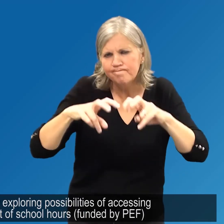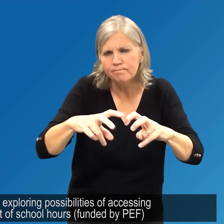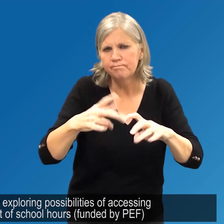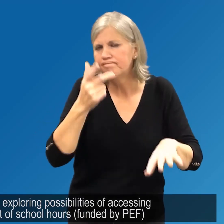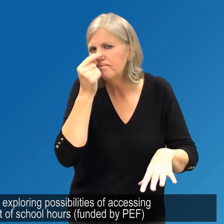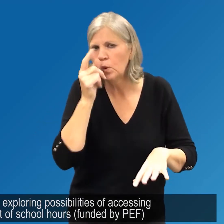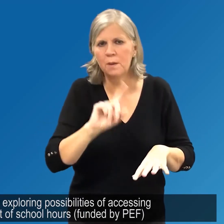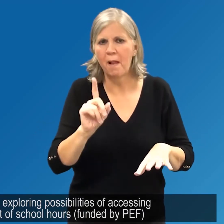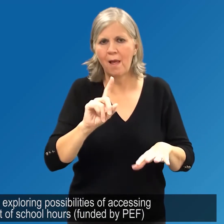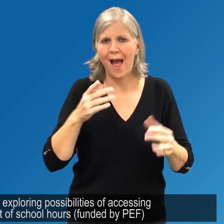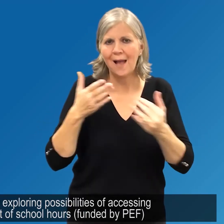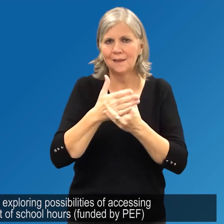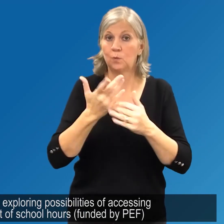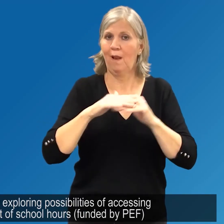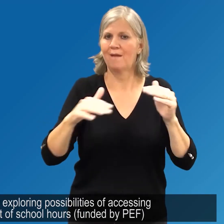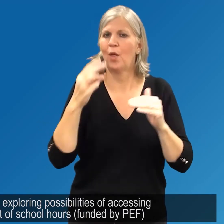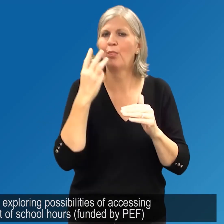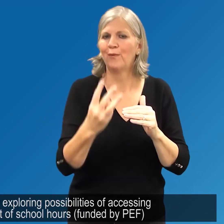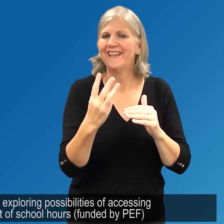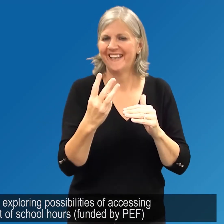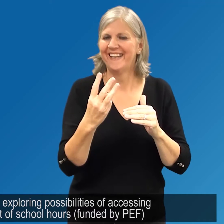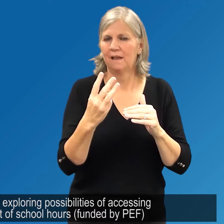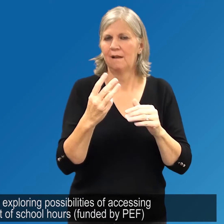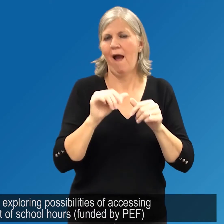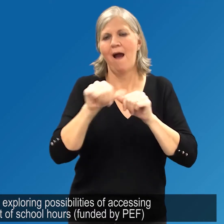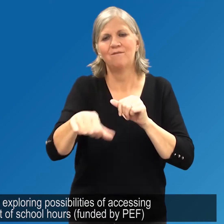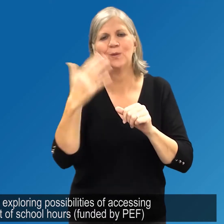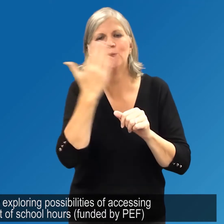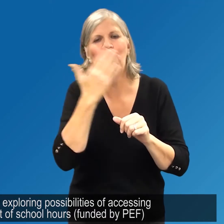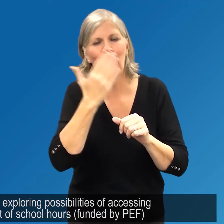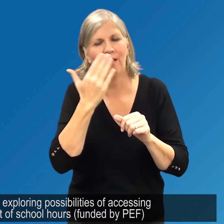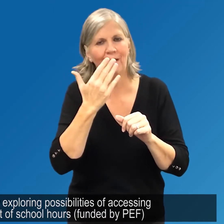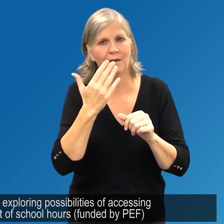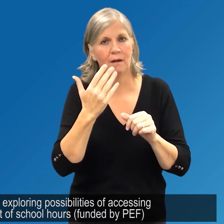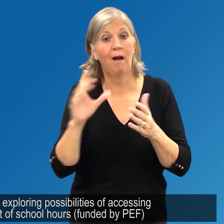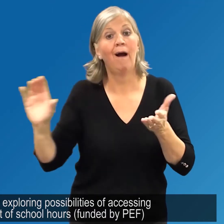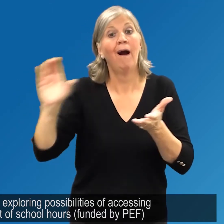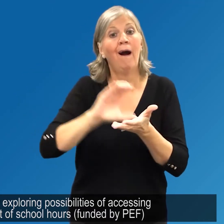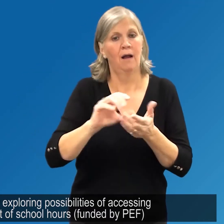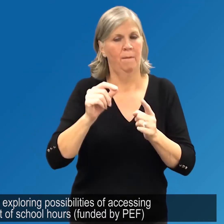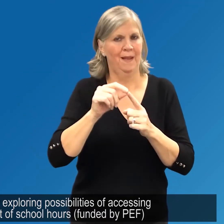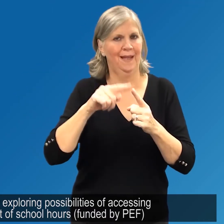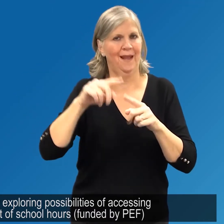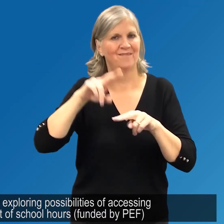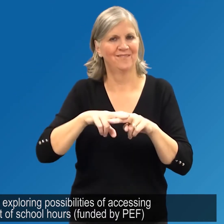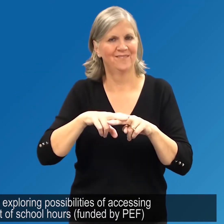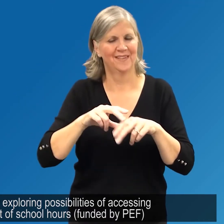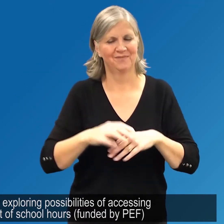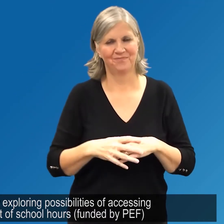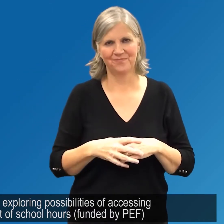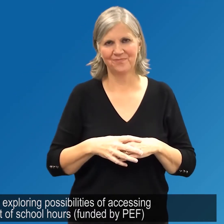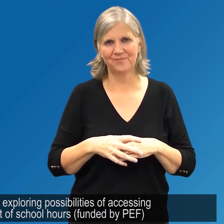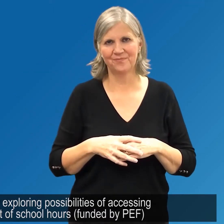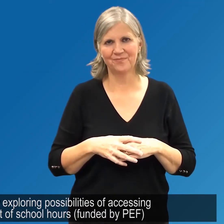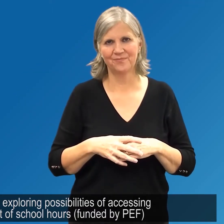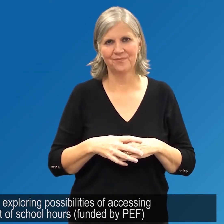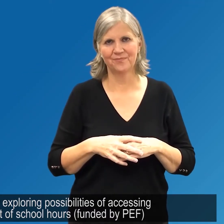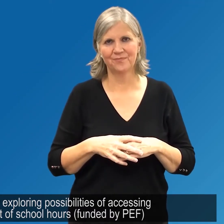We are now exploring possibilities of accessing Level 3 out of school hours, funded by PEF.